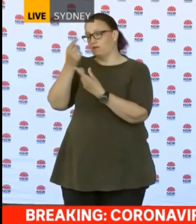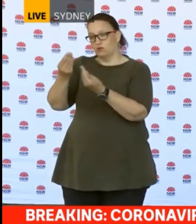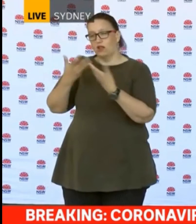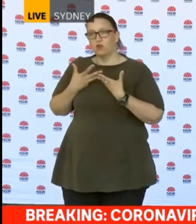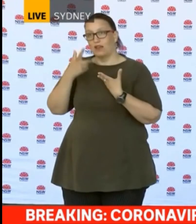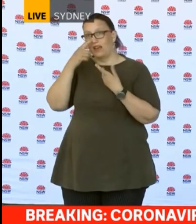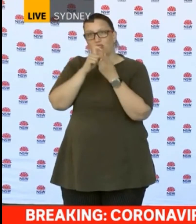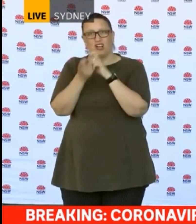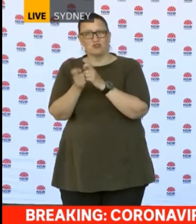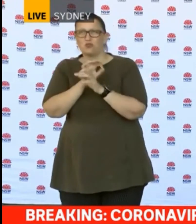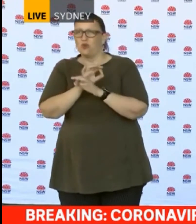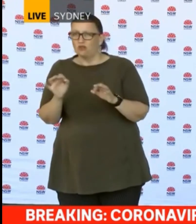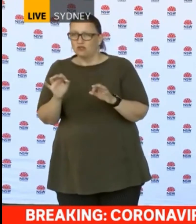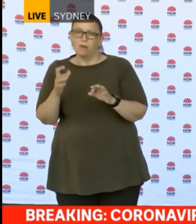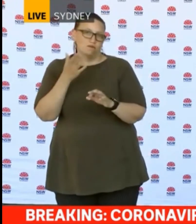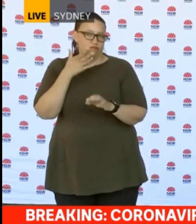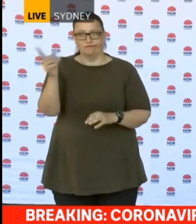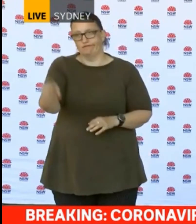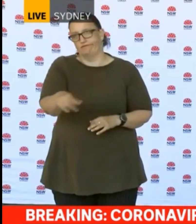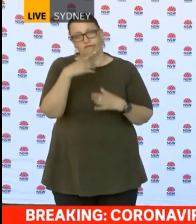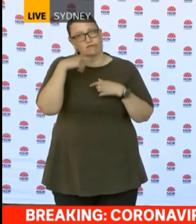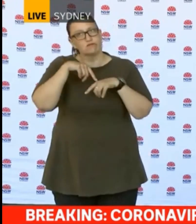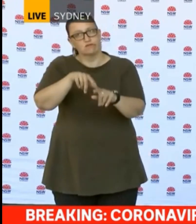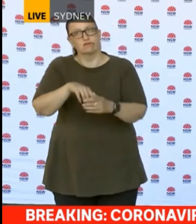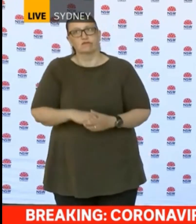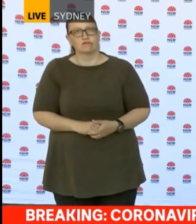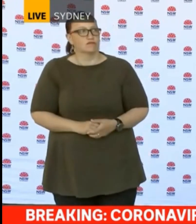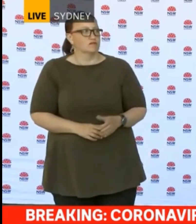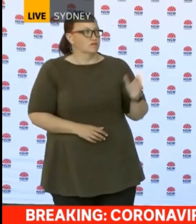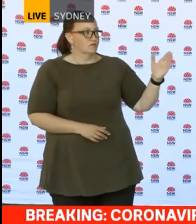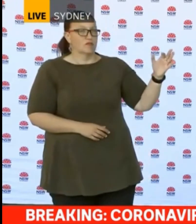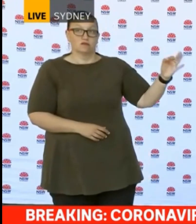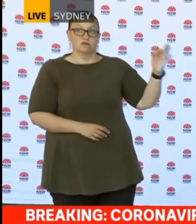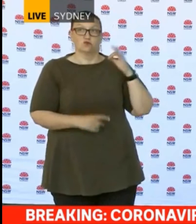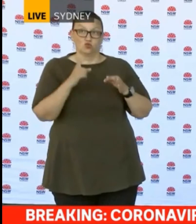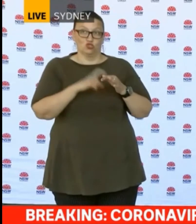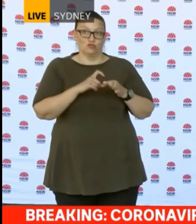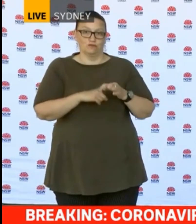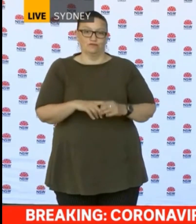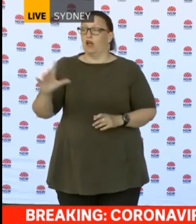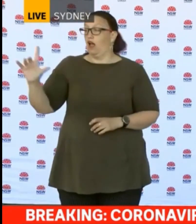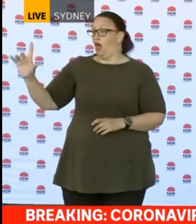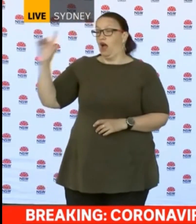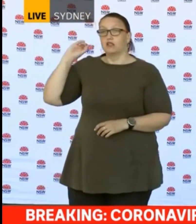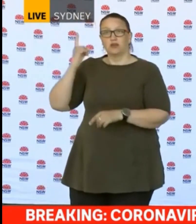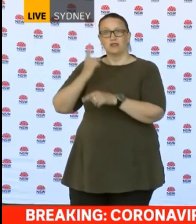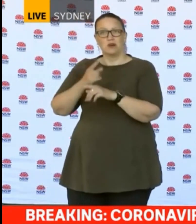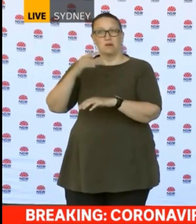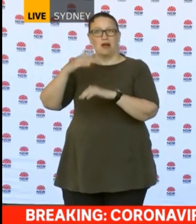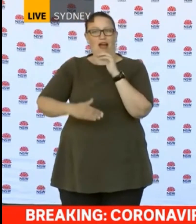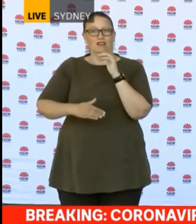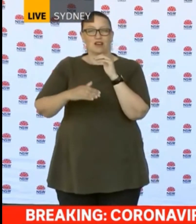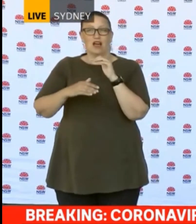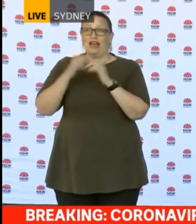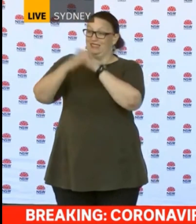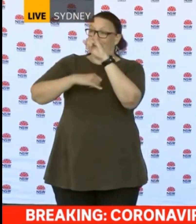coming forward to get tested. Last week you spoke about being pleased that our international arrival intake's been halved. Now that